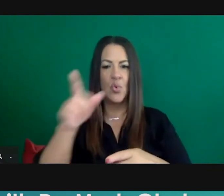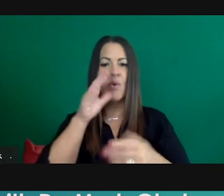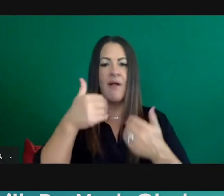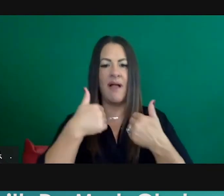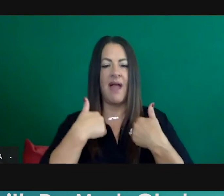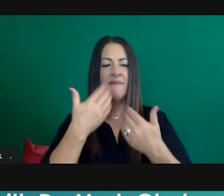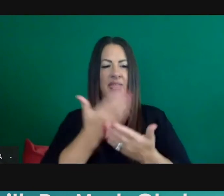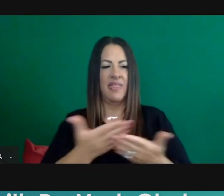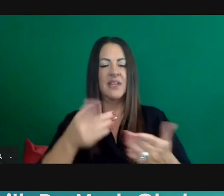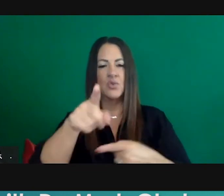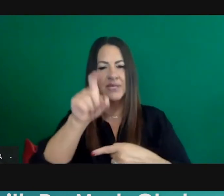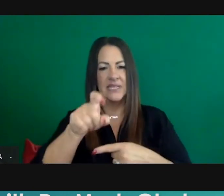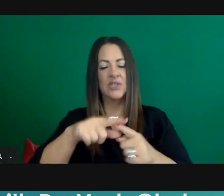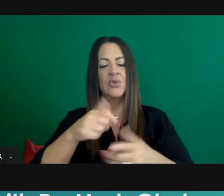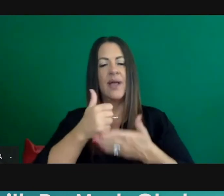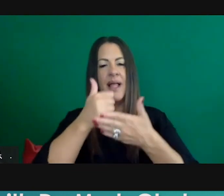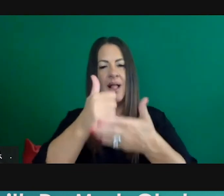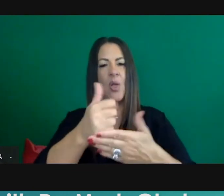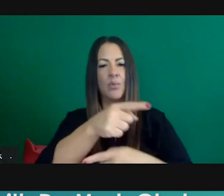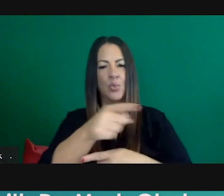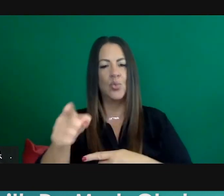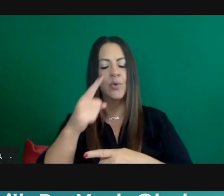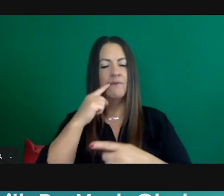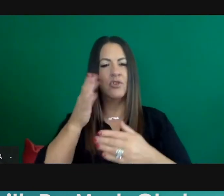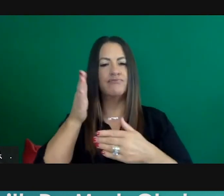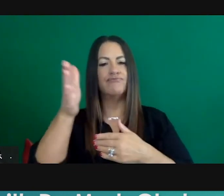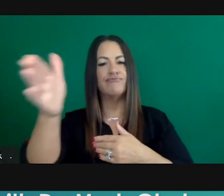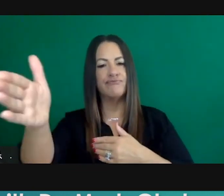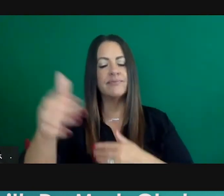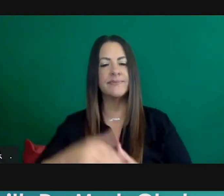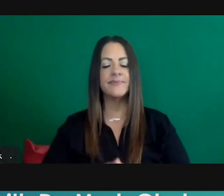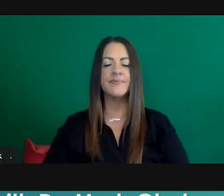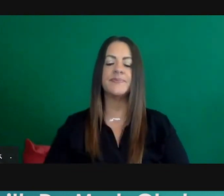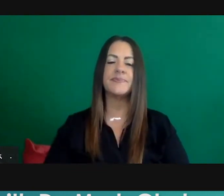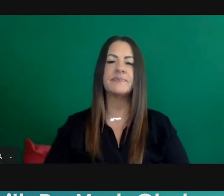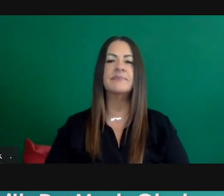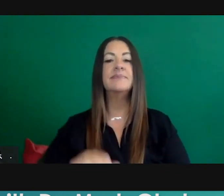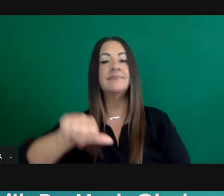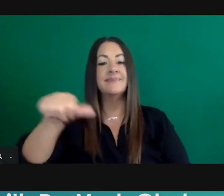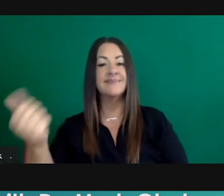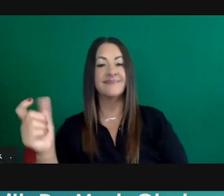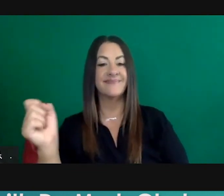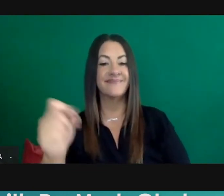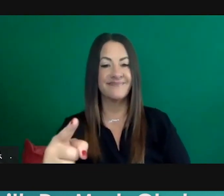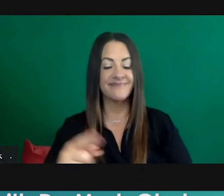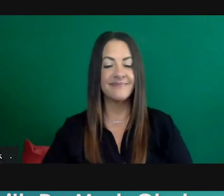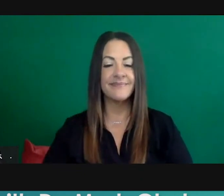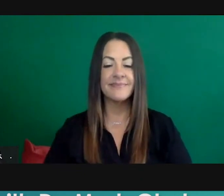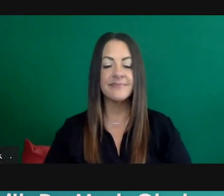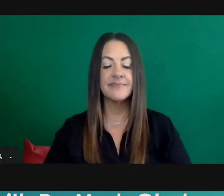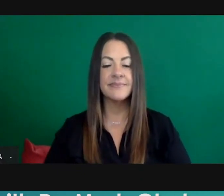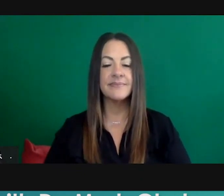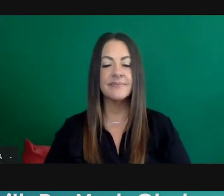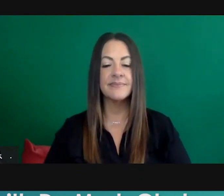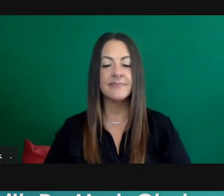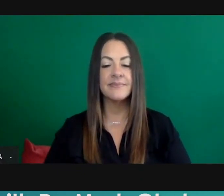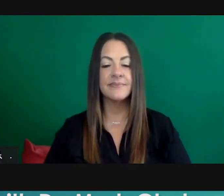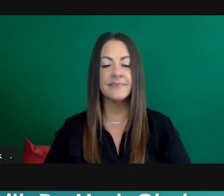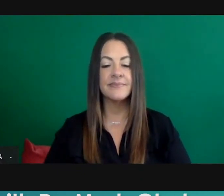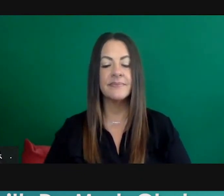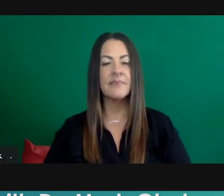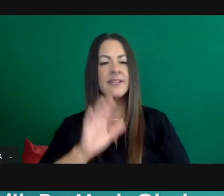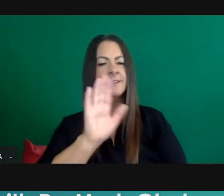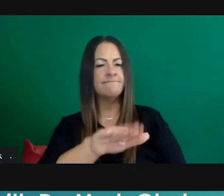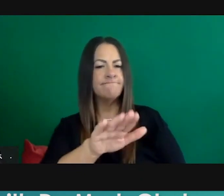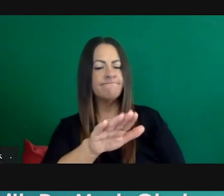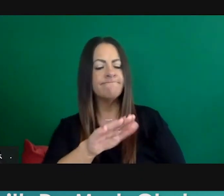many months. Adam Rokusen, ABC San Diego. Yeah, hi, Dr. Ghaly. Business owners are telling